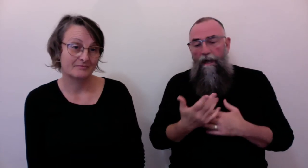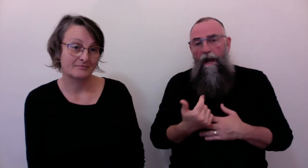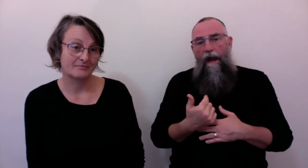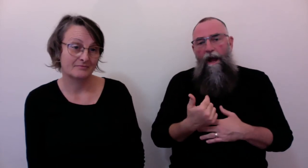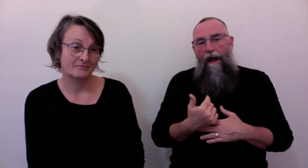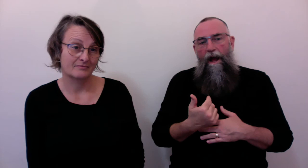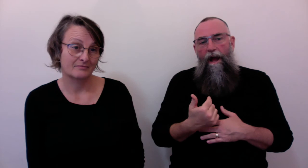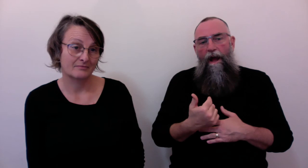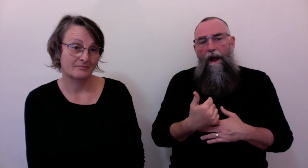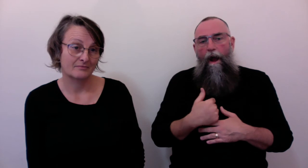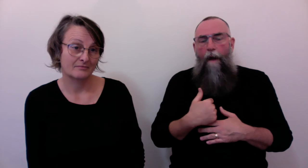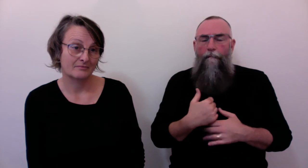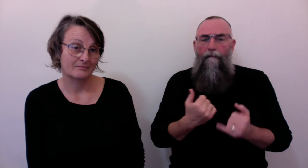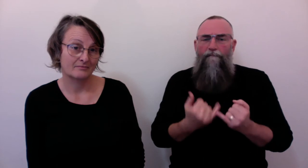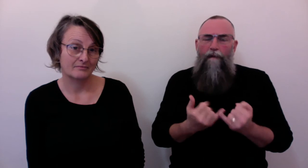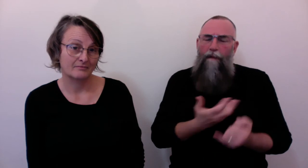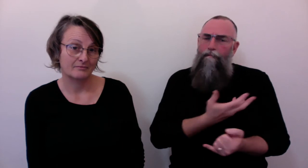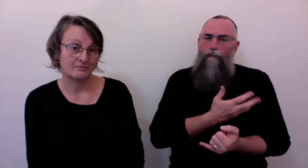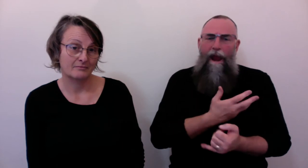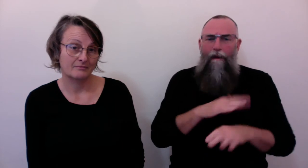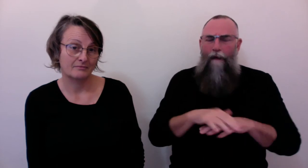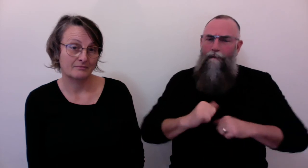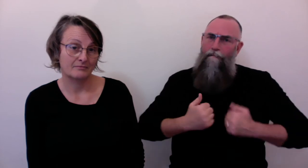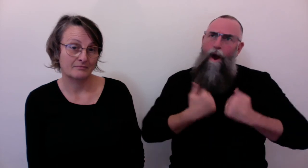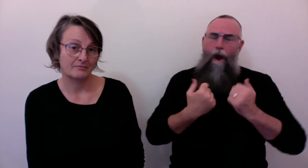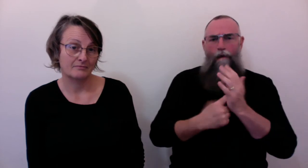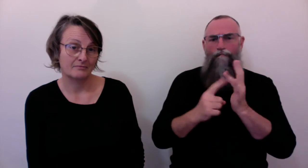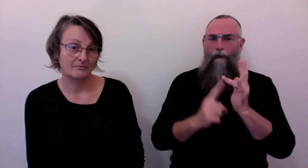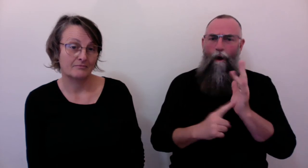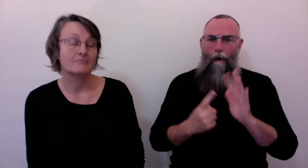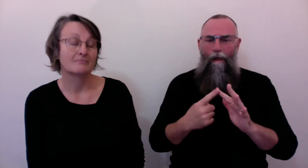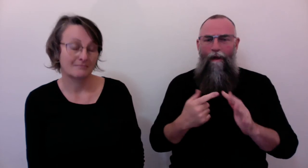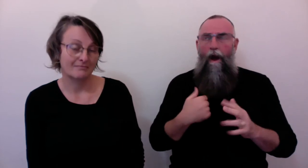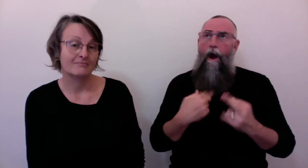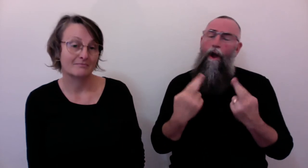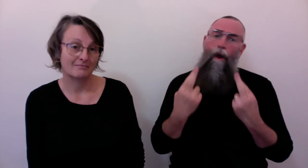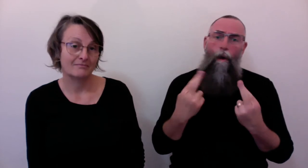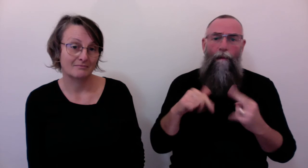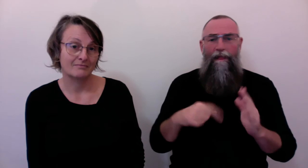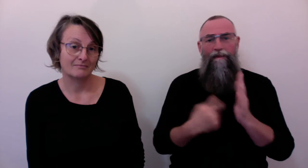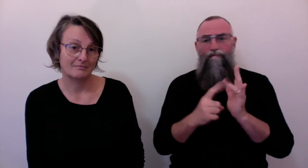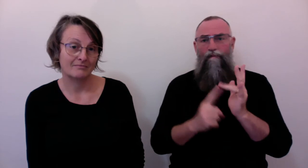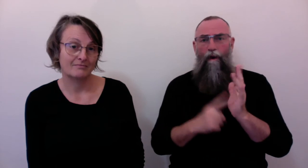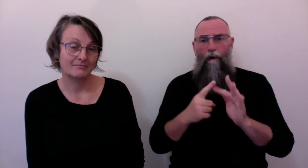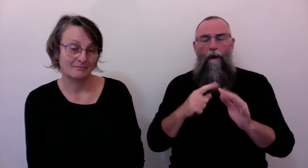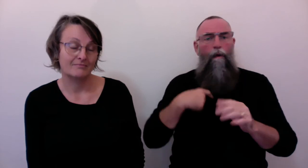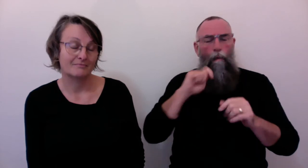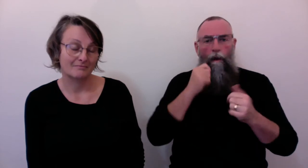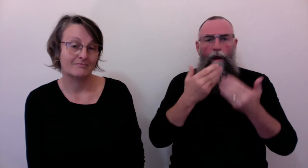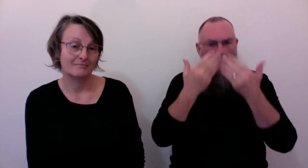obviously very proud of my role. I really do hope this role really pushes and opens and breaks barriers